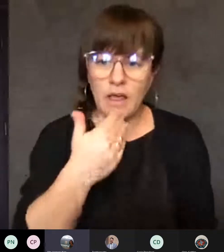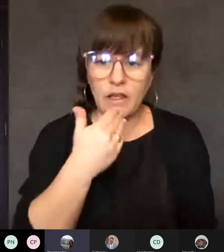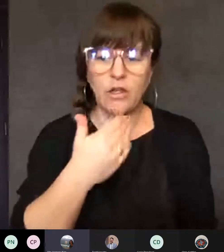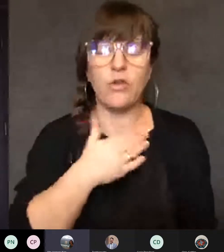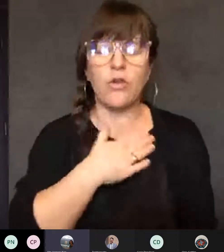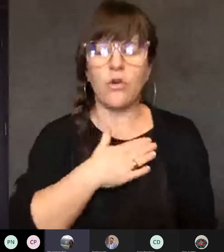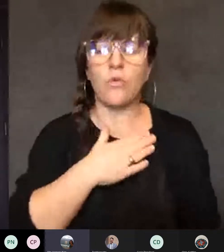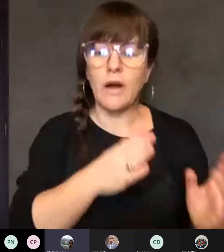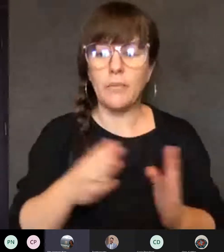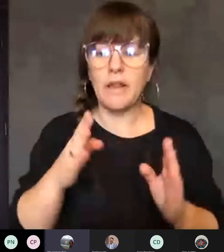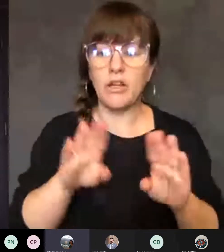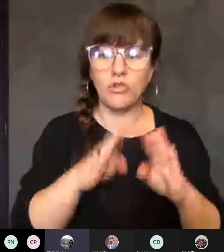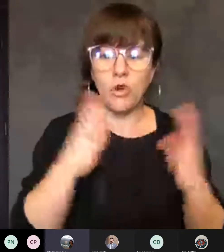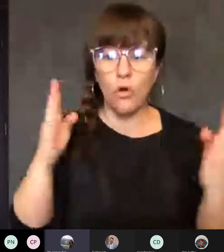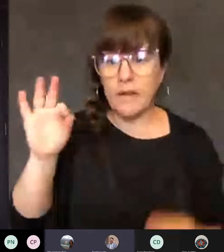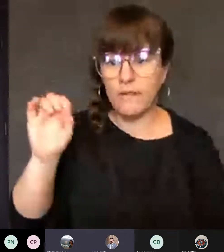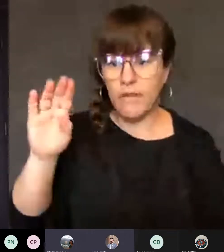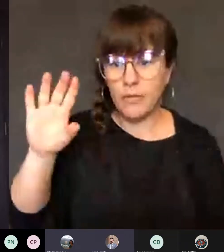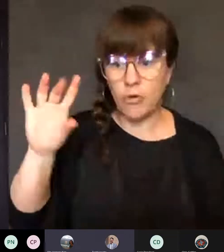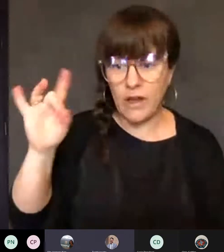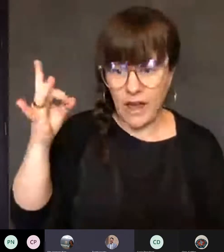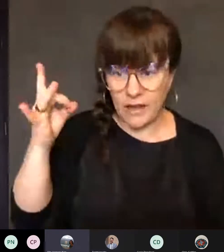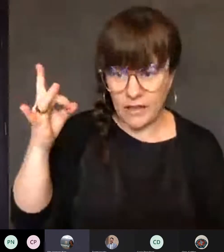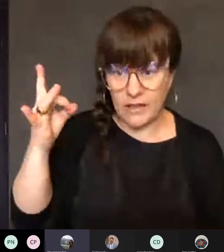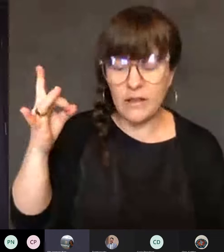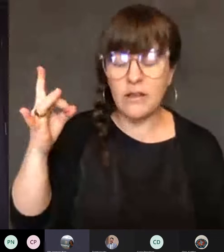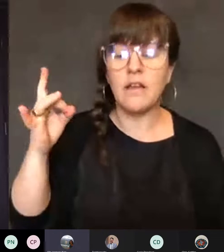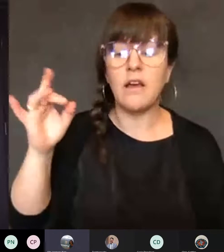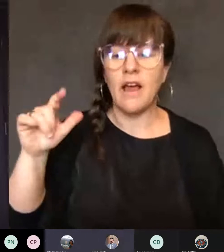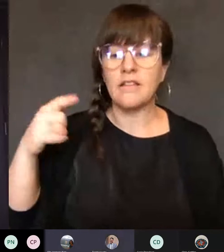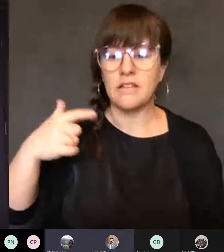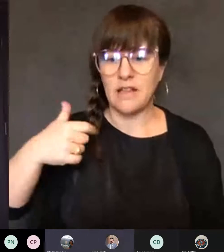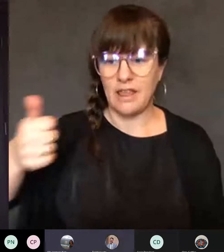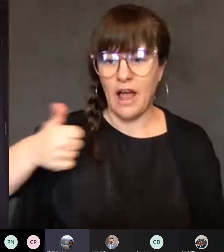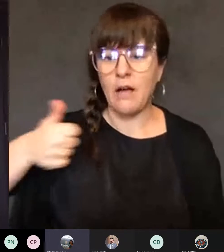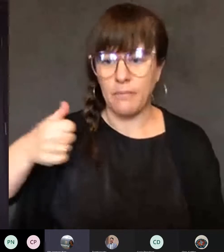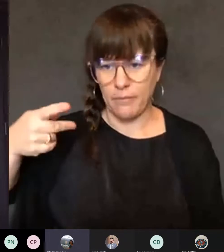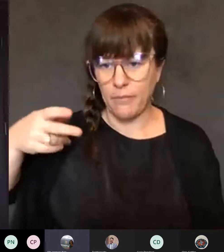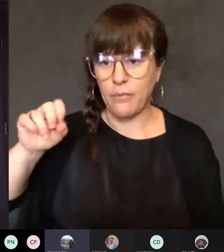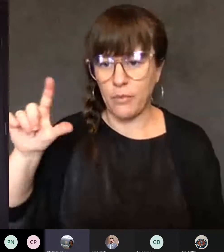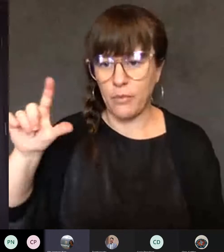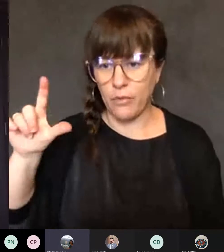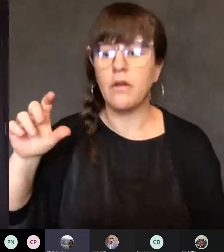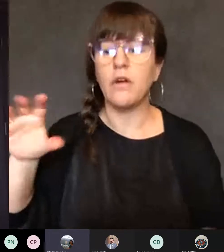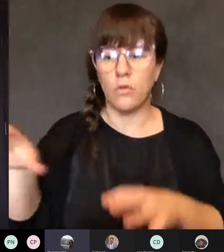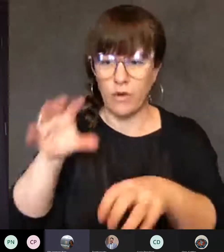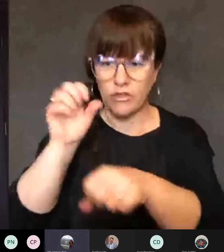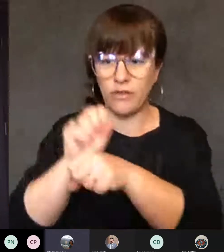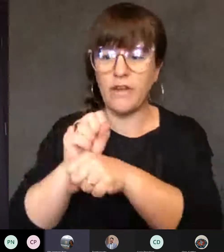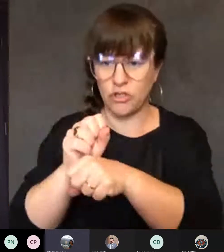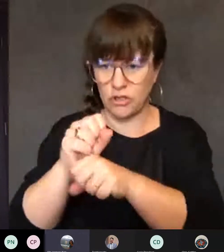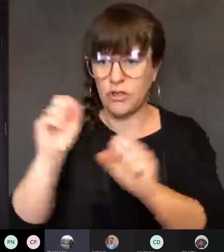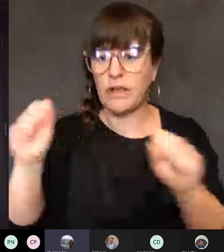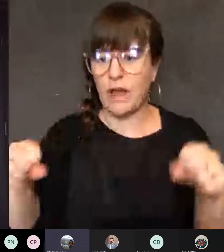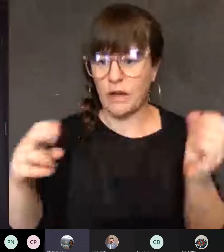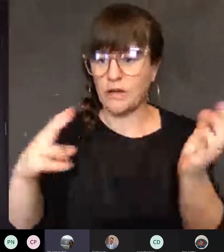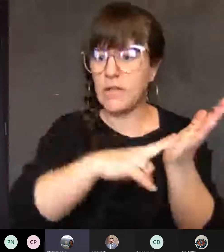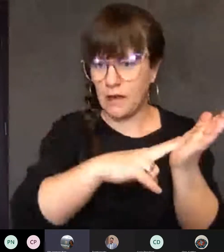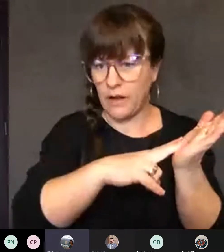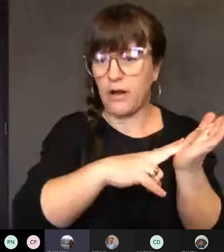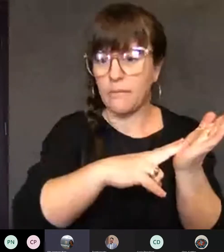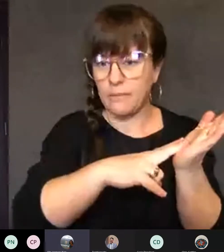February. Registrations, and that would be just the lab pool. By reservation, people have to sign up with time tab